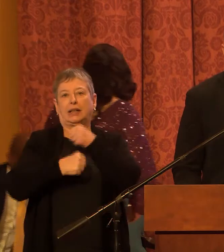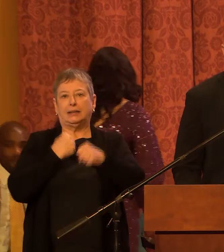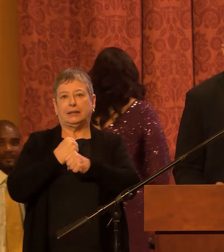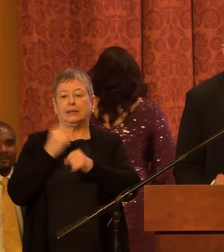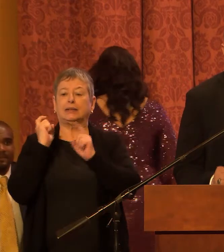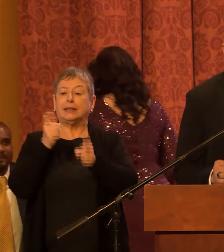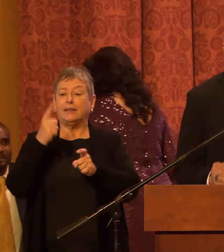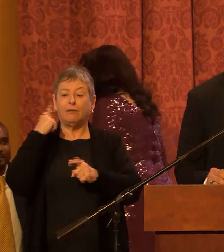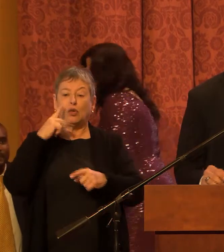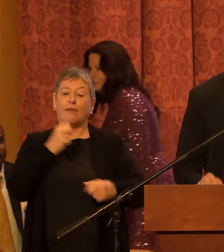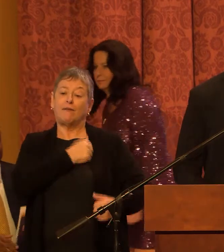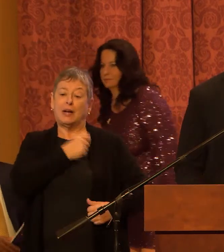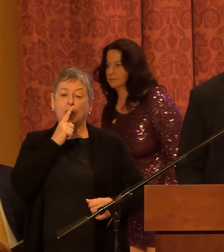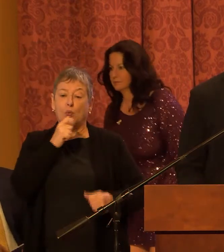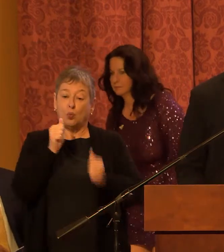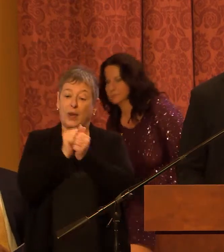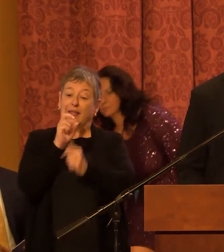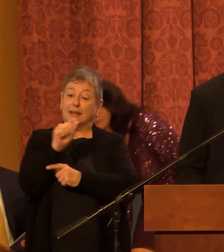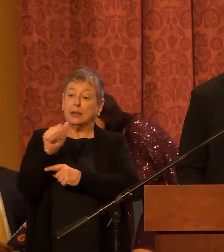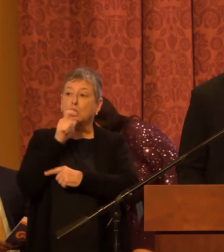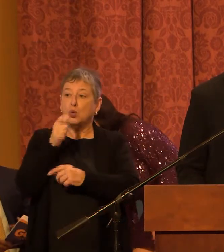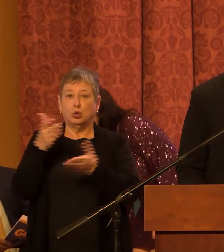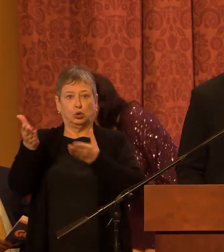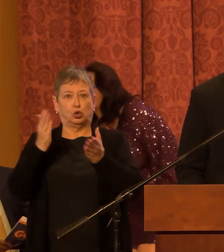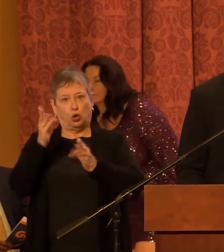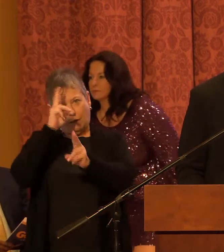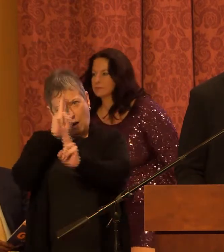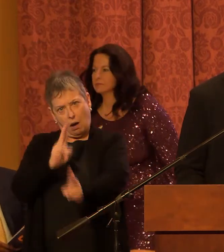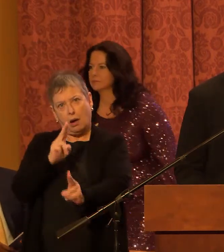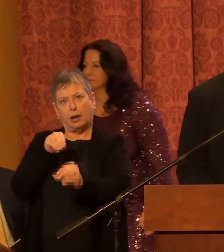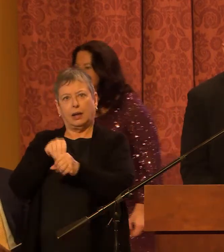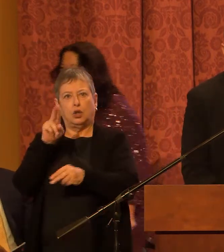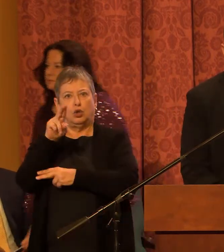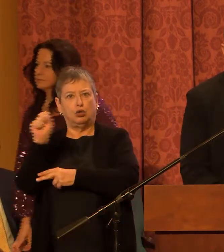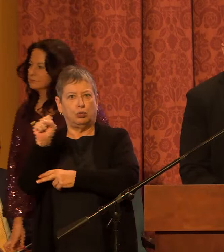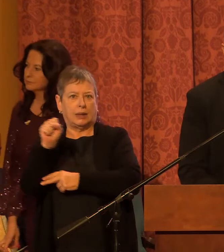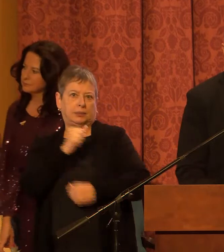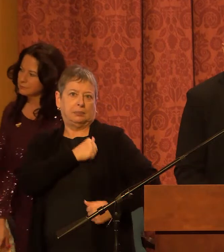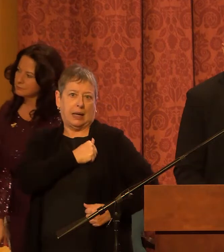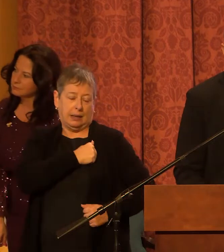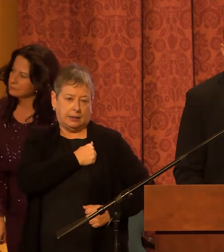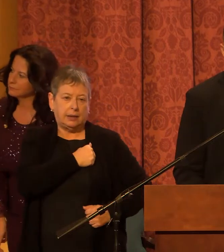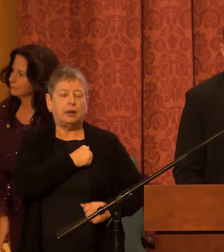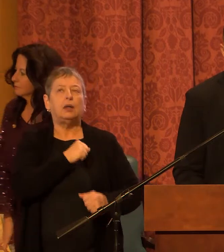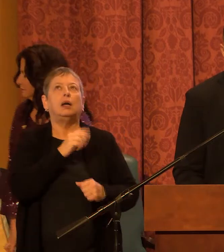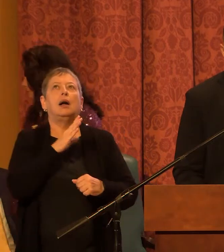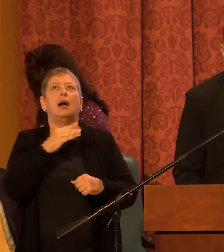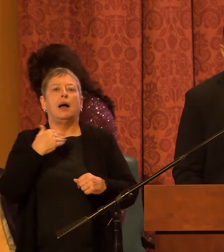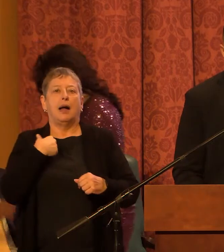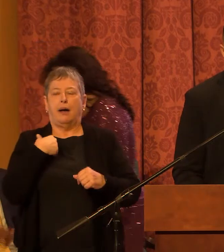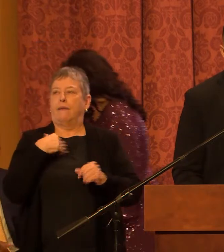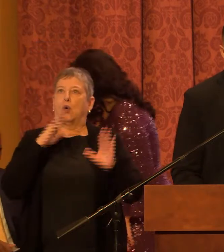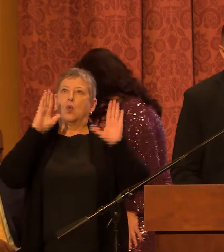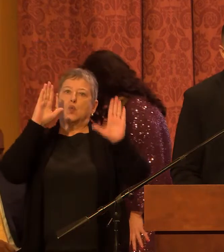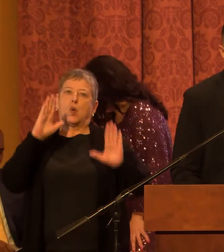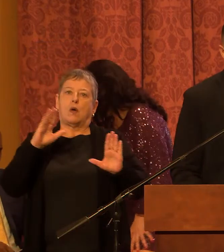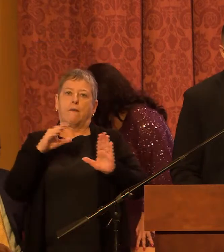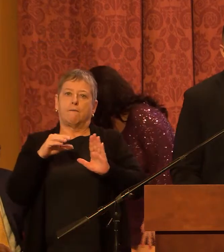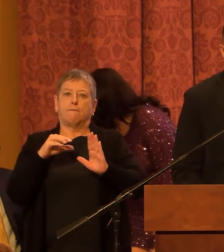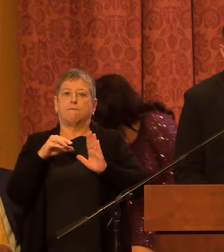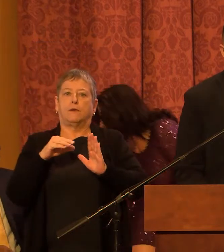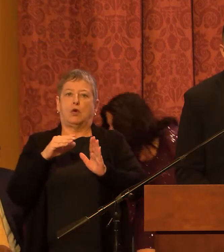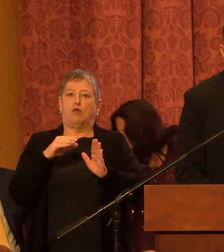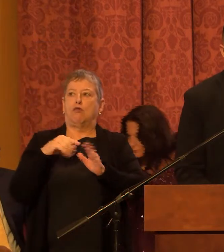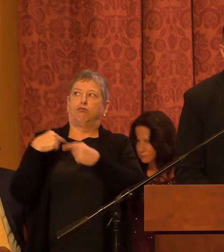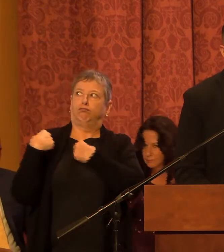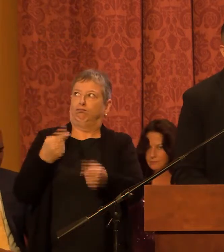with a disability who has served honorably in the United States Armed Forces and has a record exemplary service in the